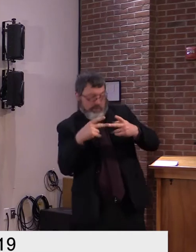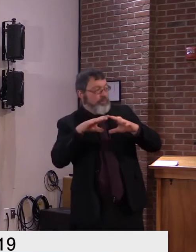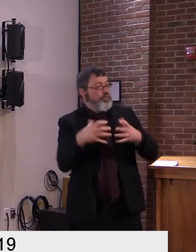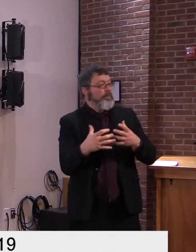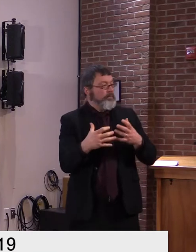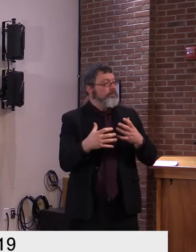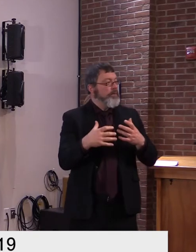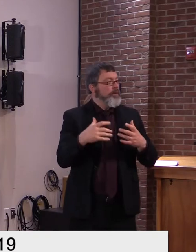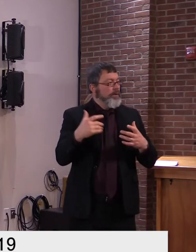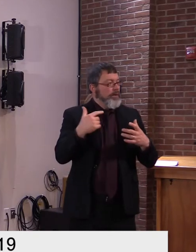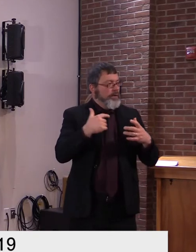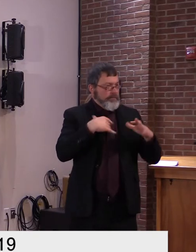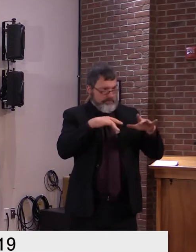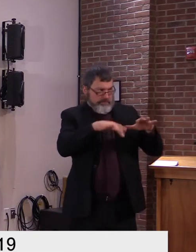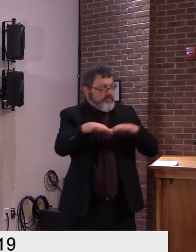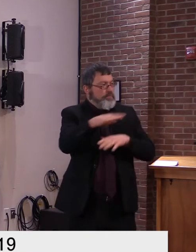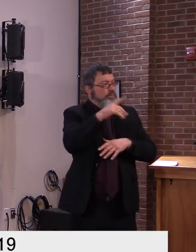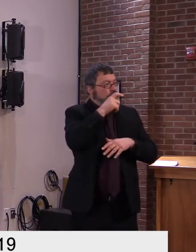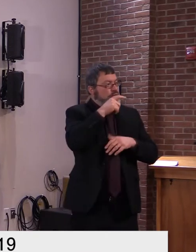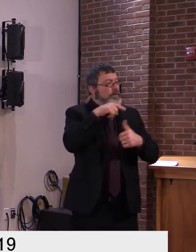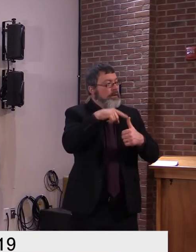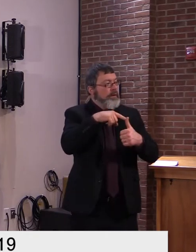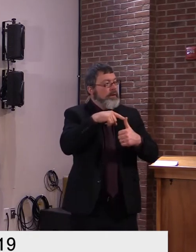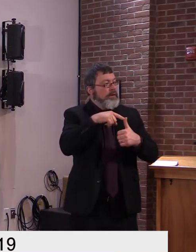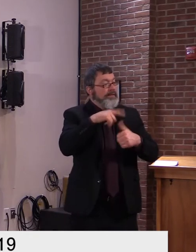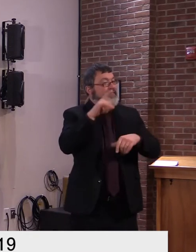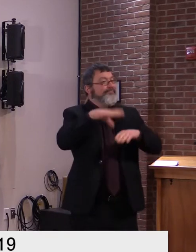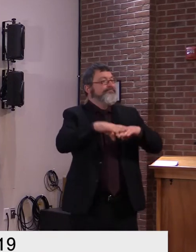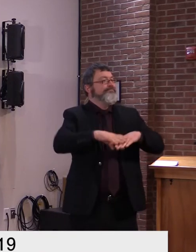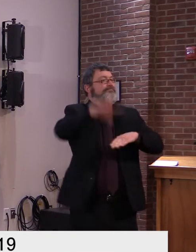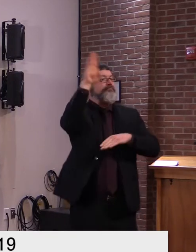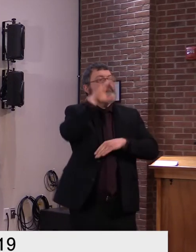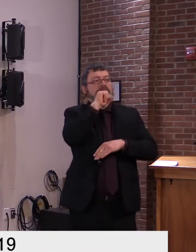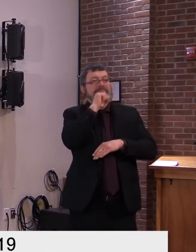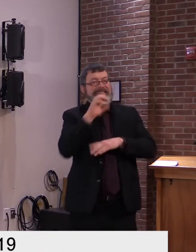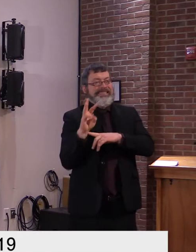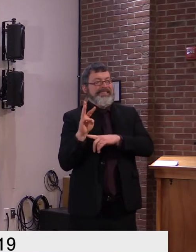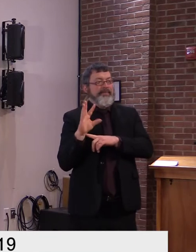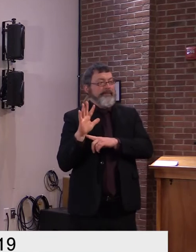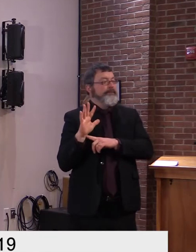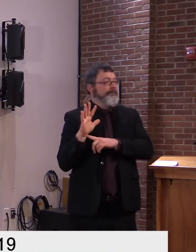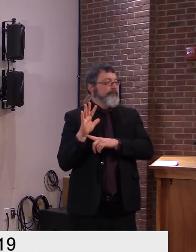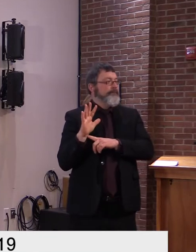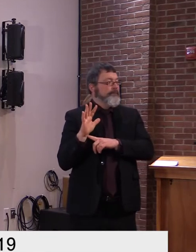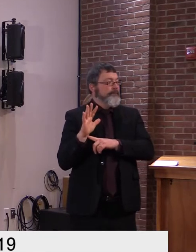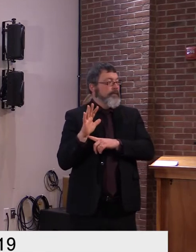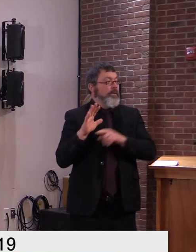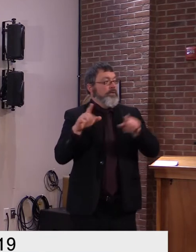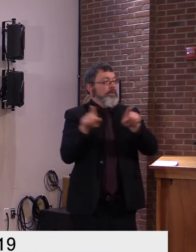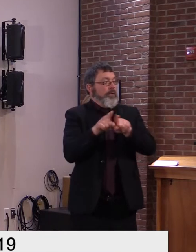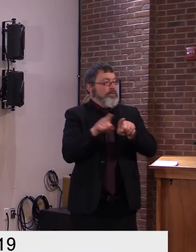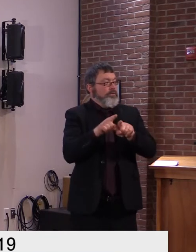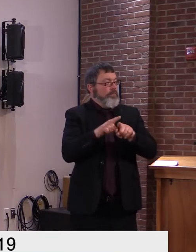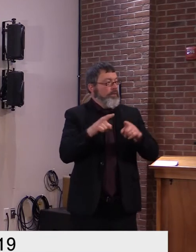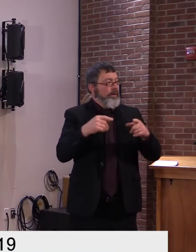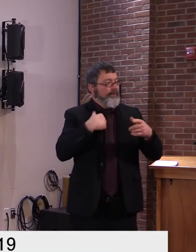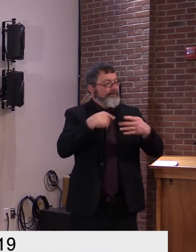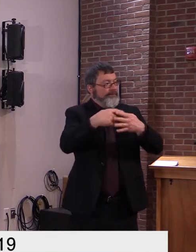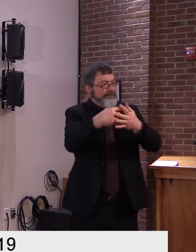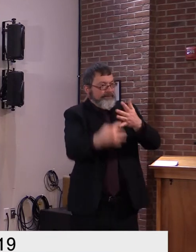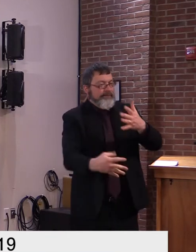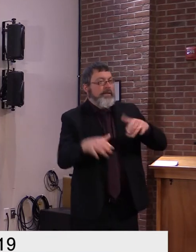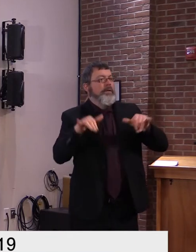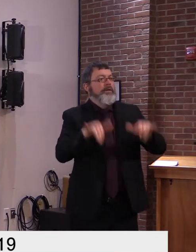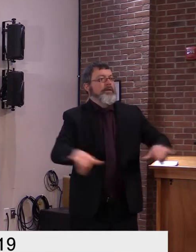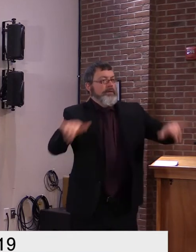or immune-compromising conditions. We're awaiting recommendations from the Advisory Committee on Immunization Practice that meets